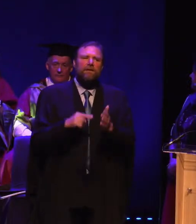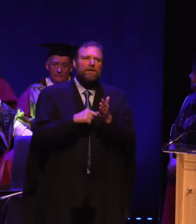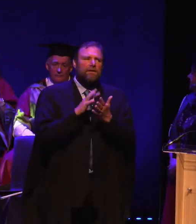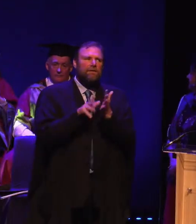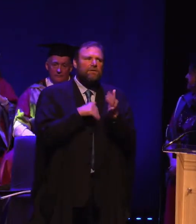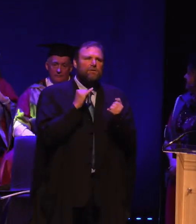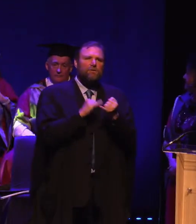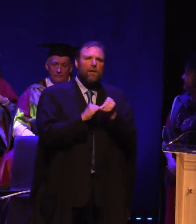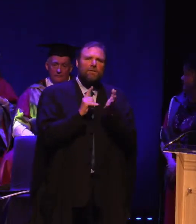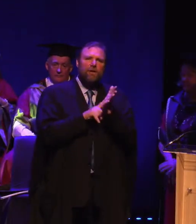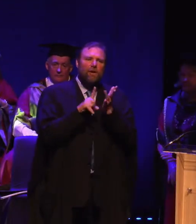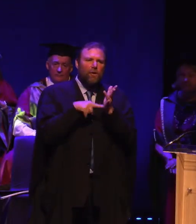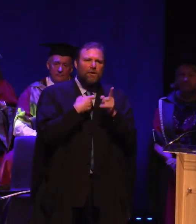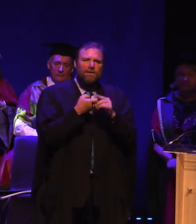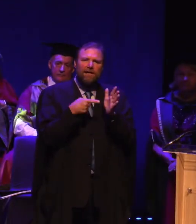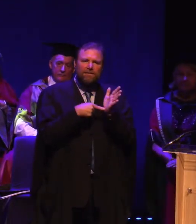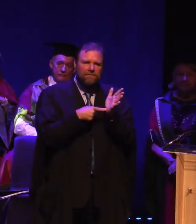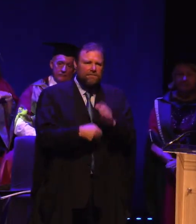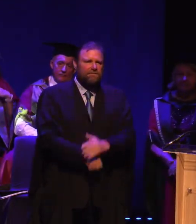Thomas Luptak.